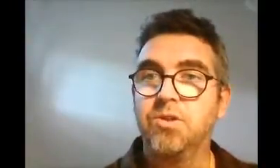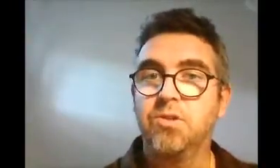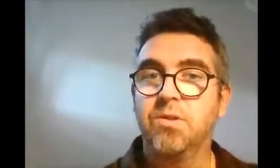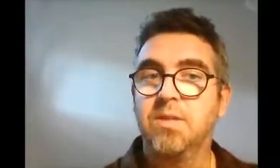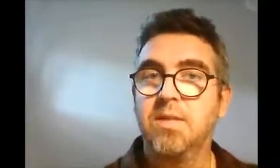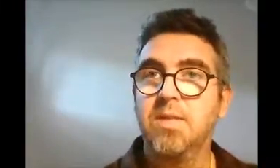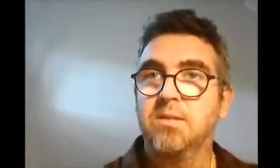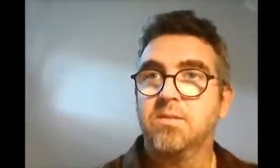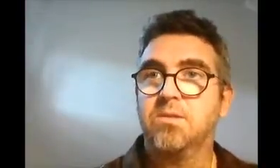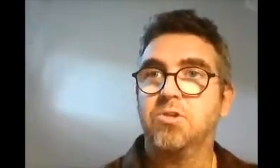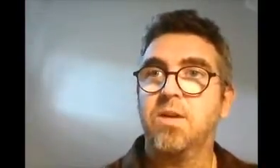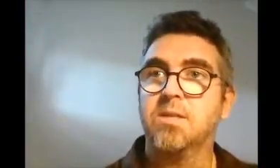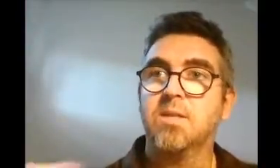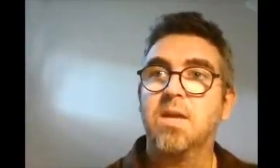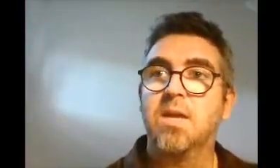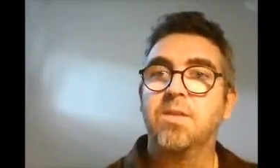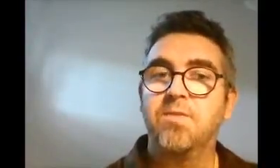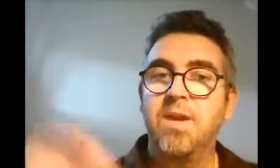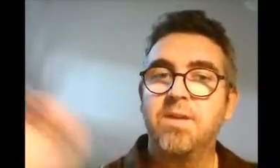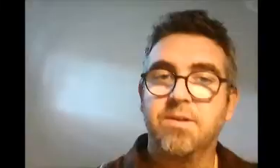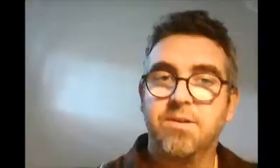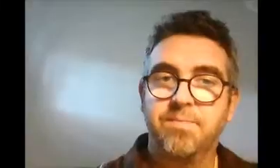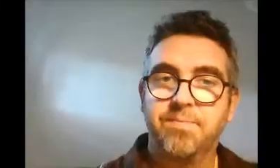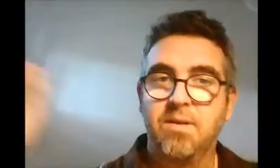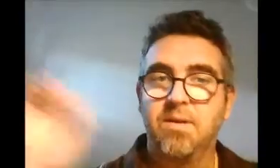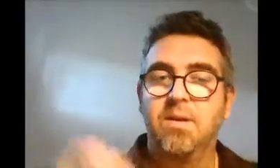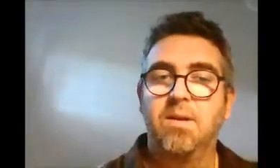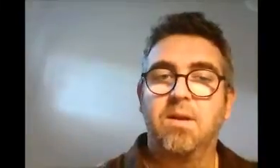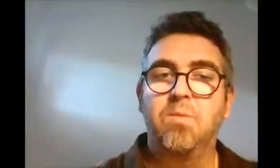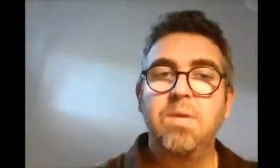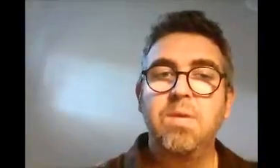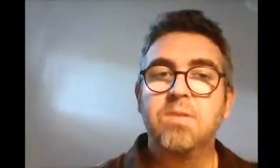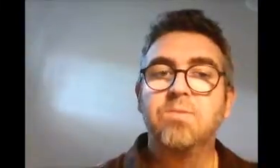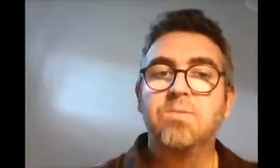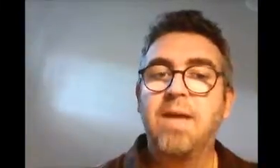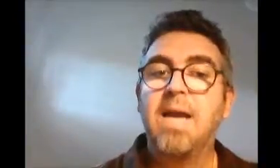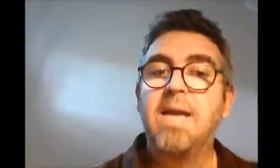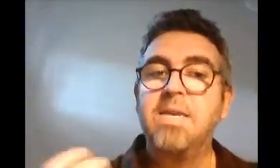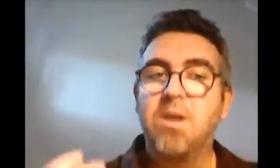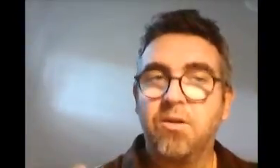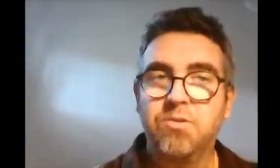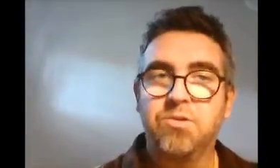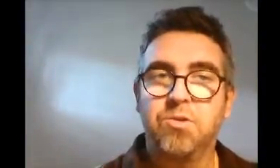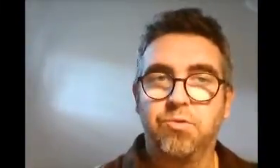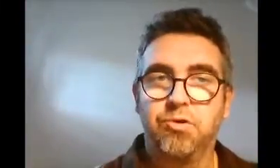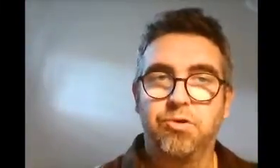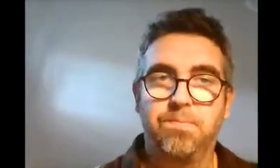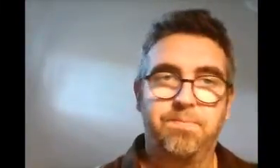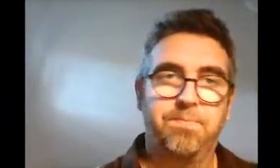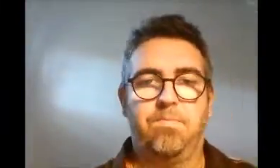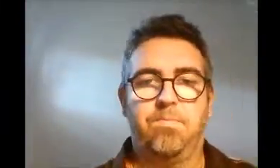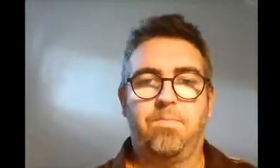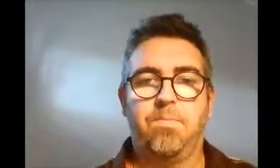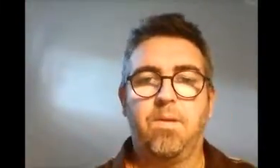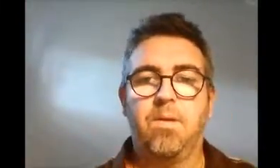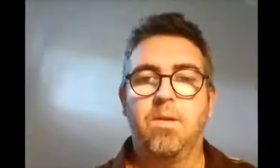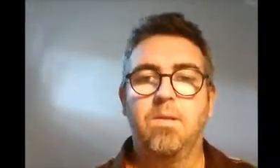traditional techniques such as the radar. We need to find another solution.